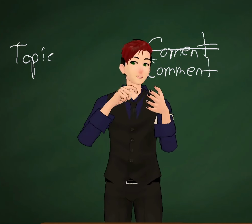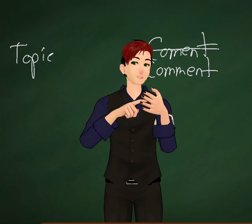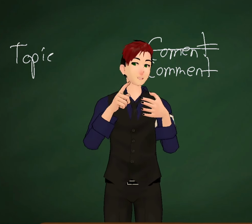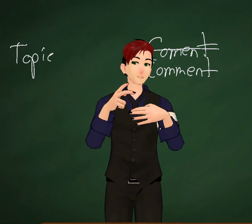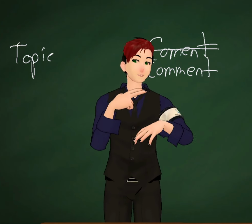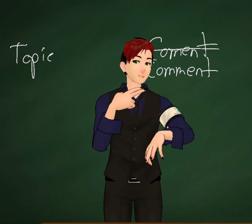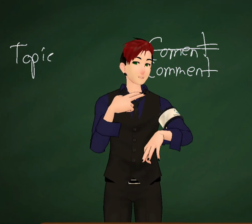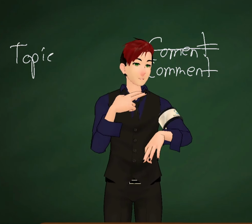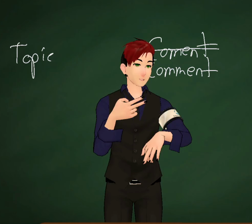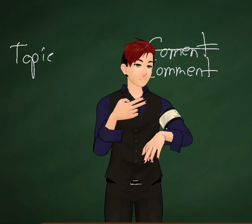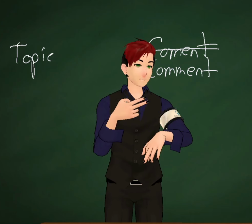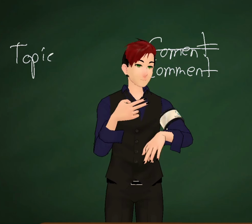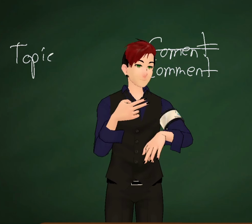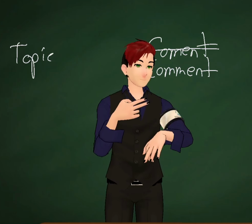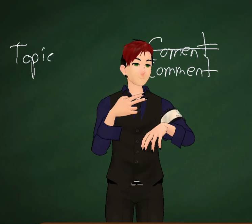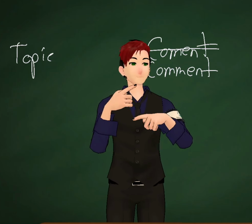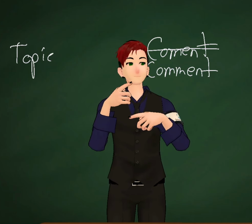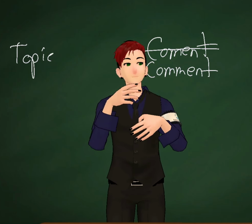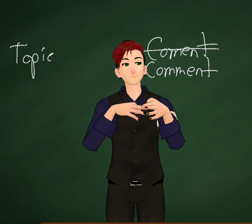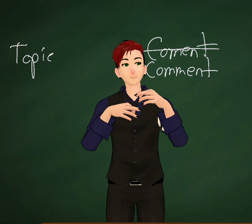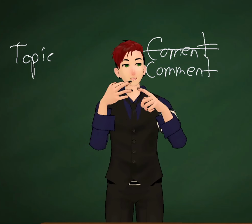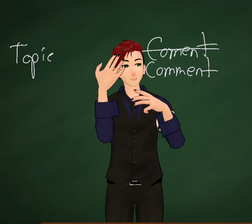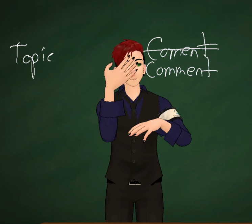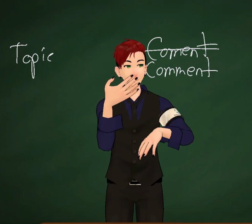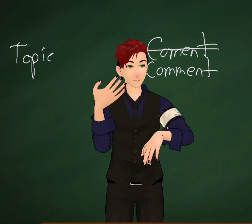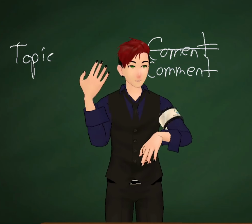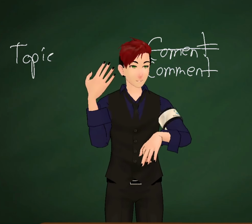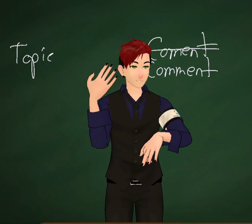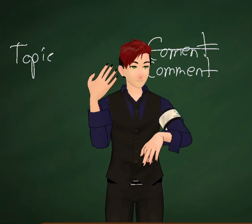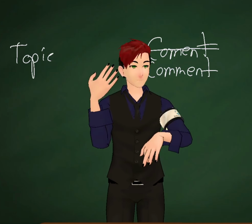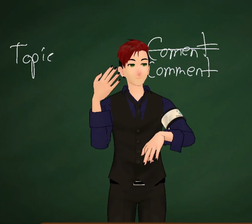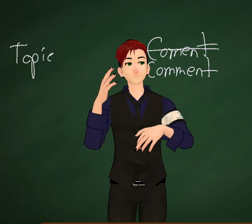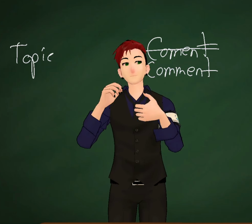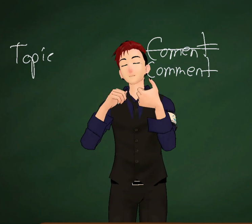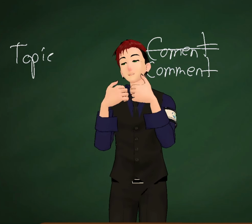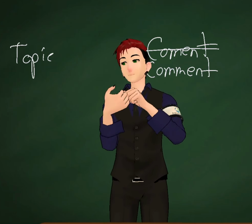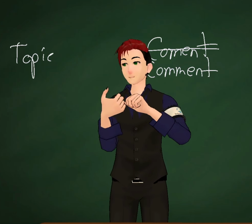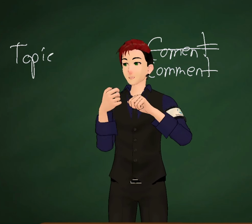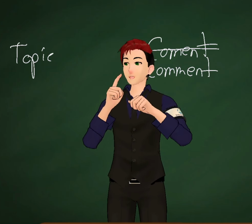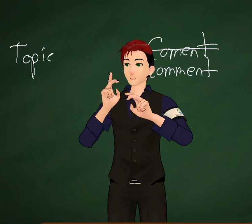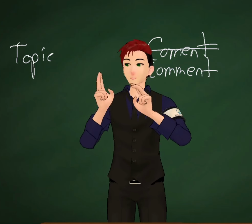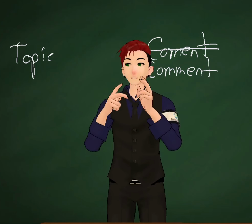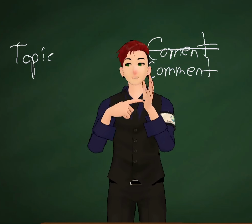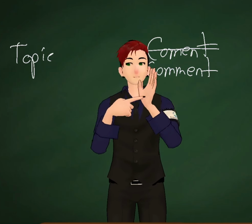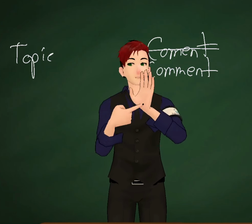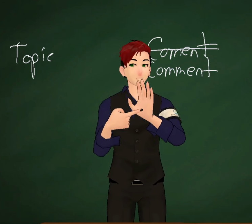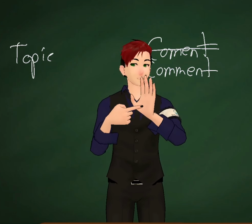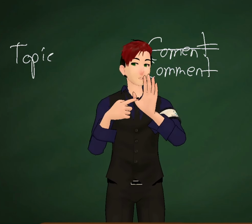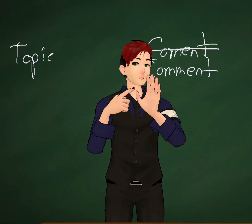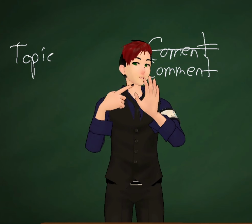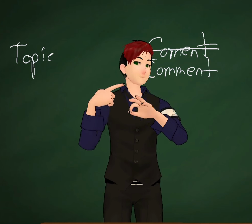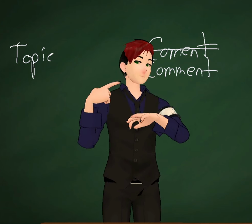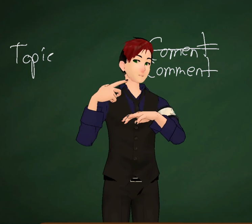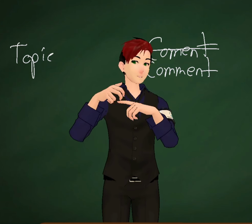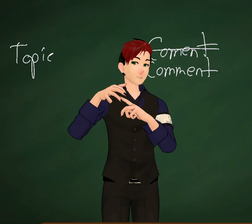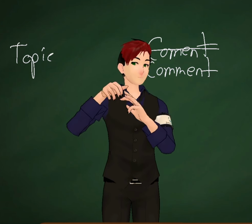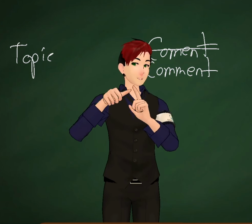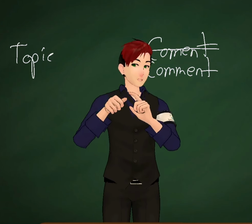can't get that from your voice, but they get it from your face. That is how deaf people show their